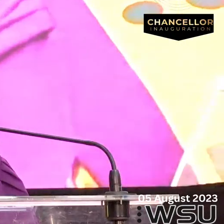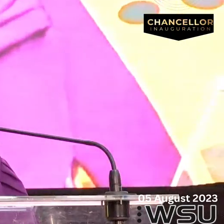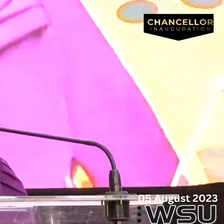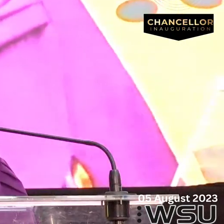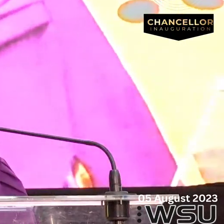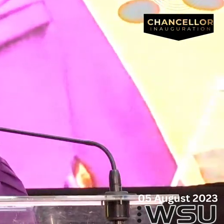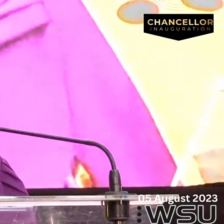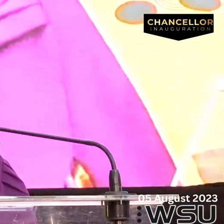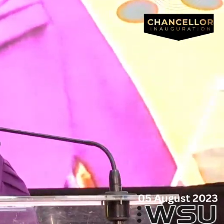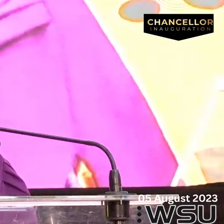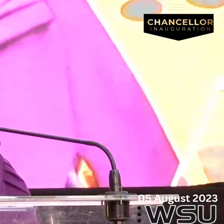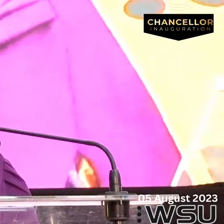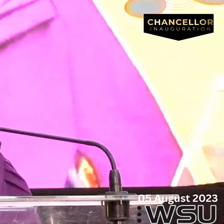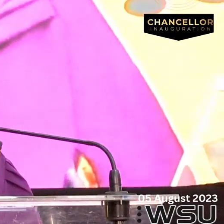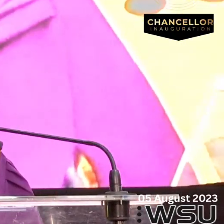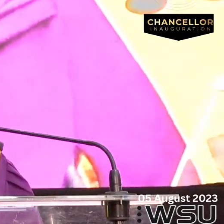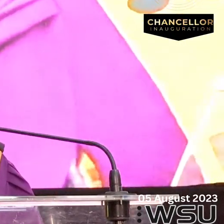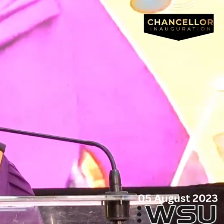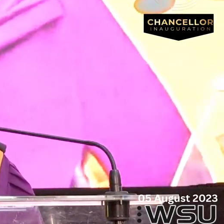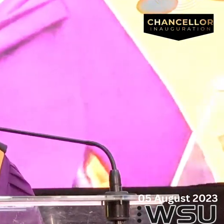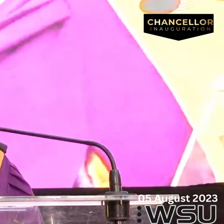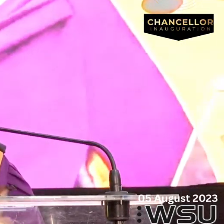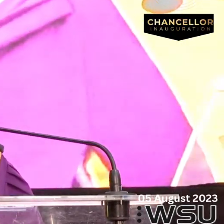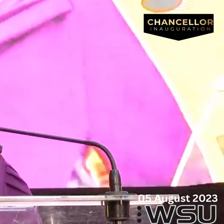as a professional.